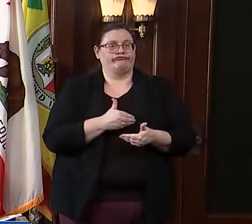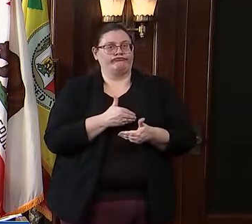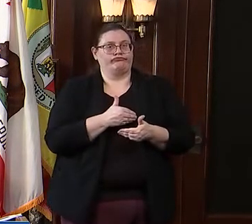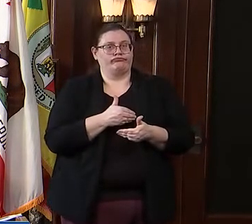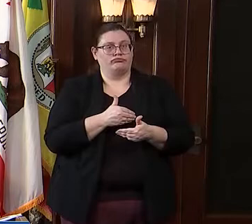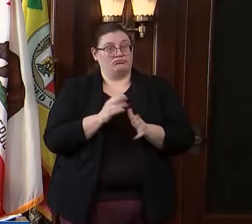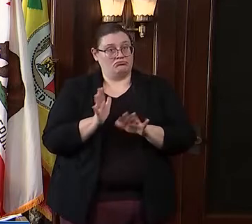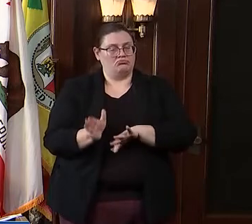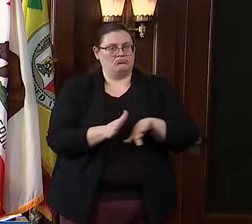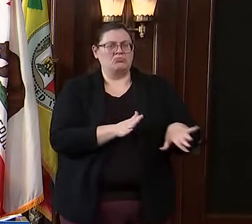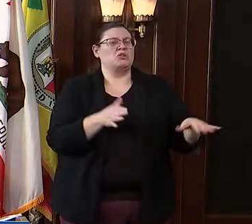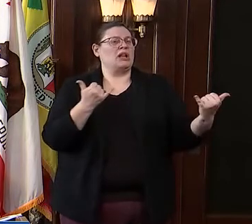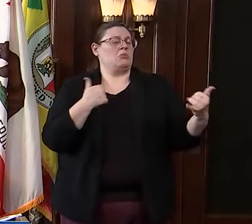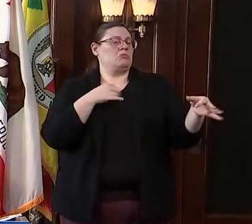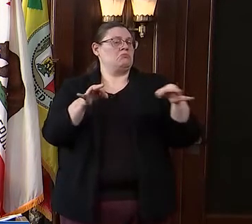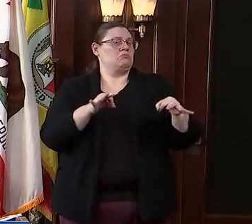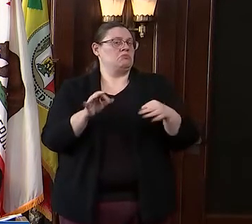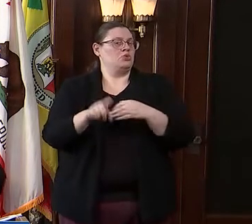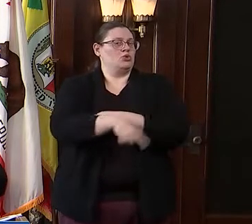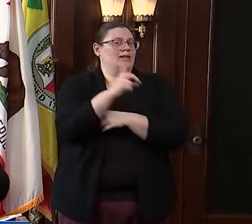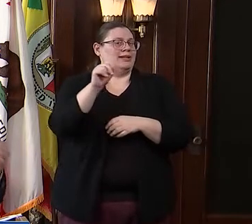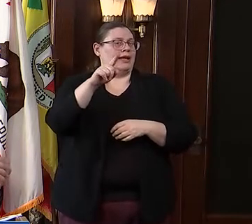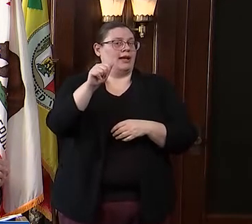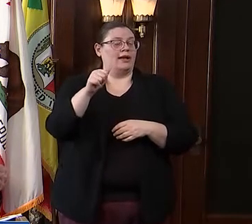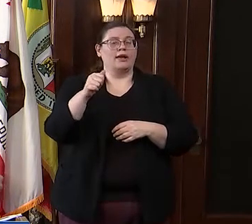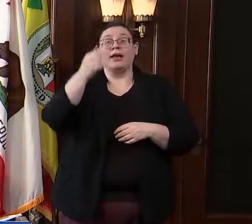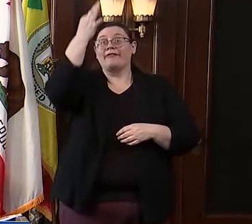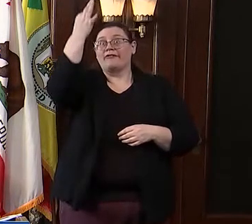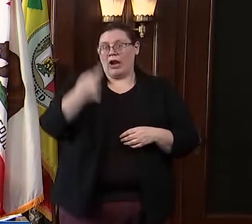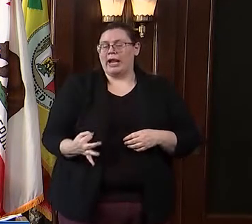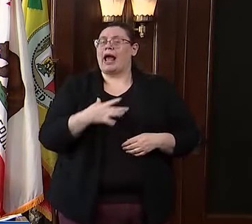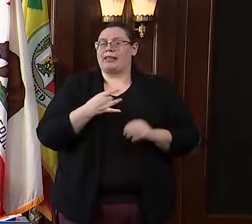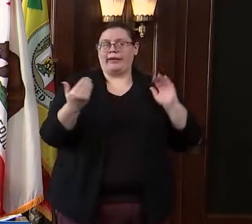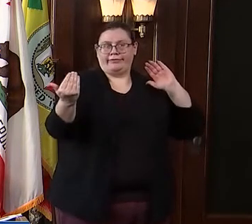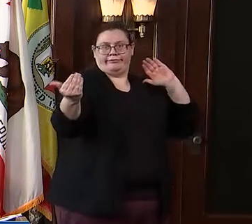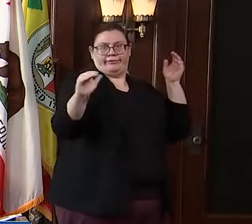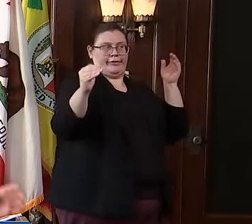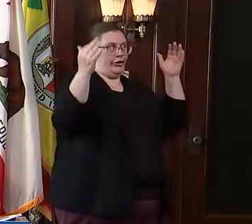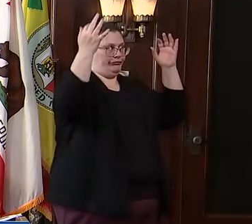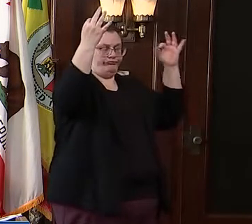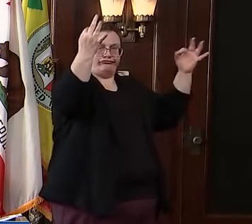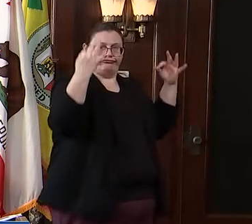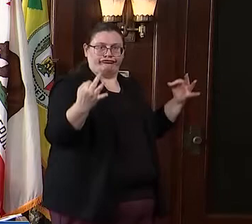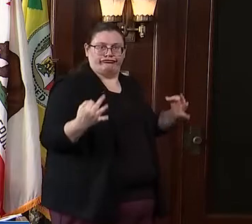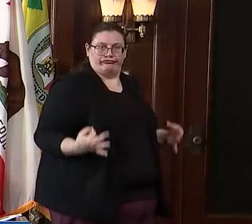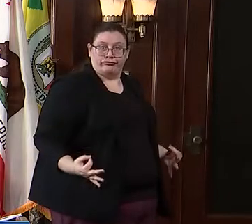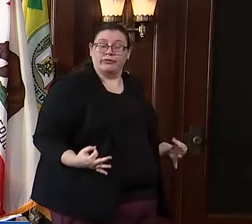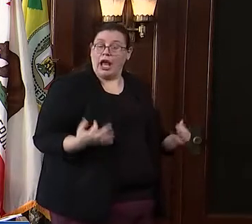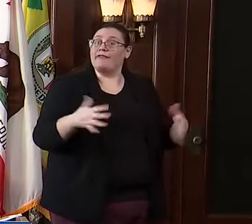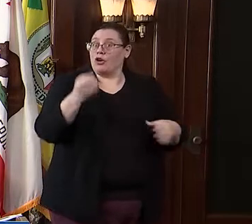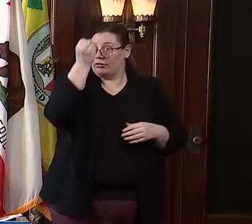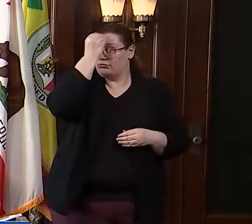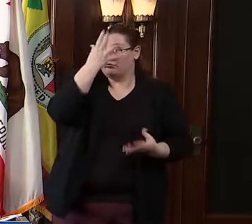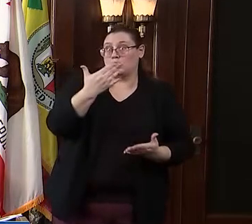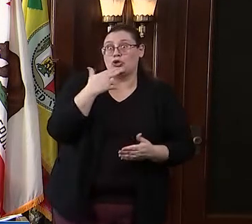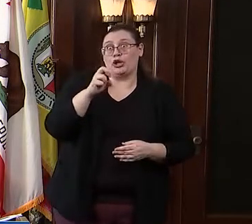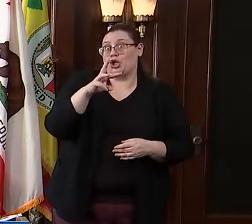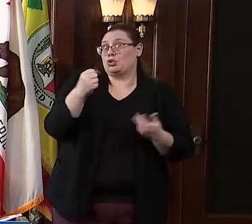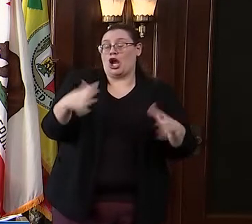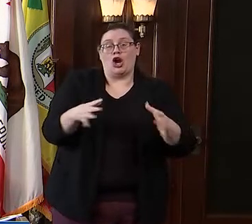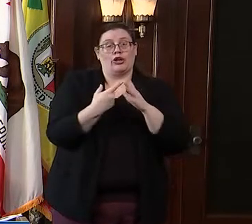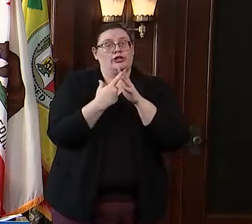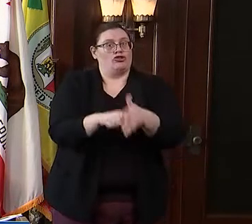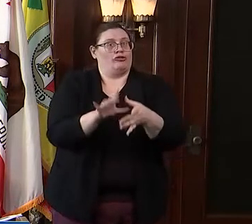data that you need to know today. As you know, each Friday I compare to last Friday, and I shared some of the good news with you at the top of our